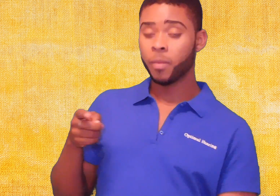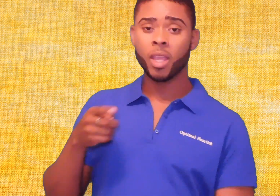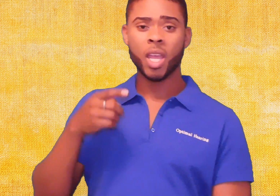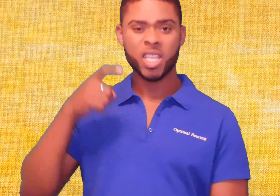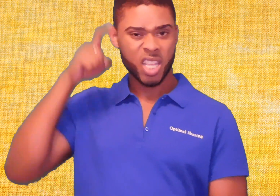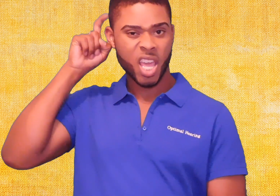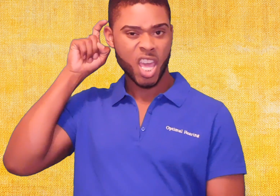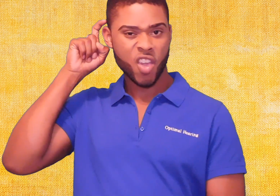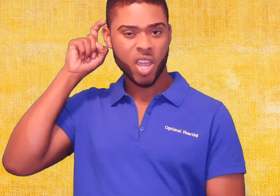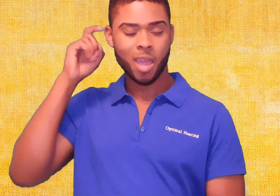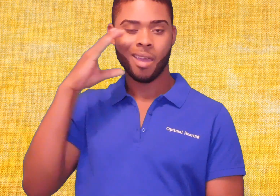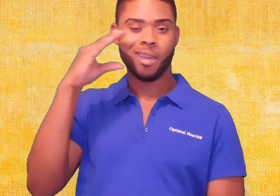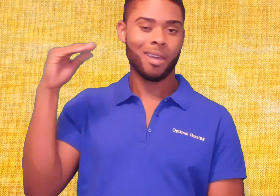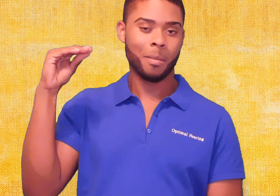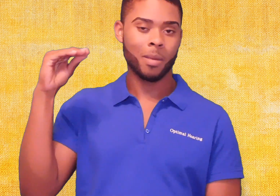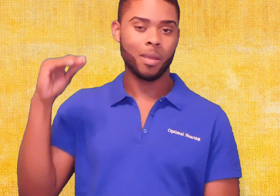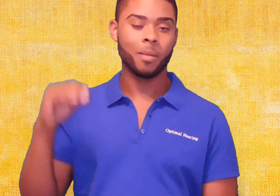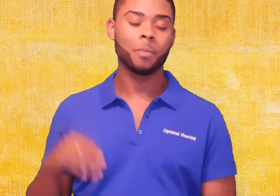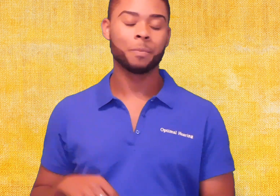Optimal Hearing, it's a hearing aid company.